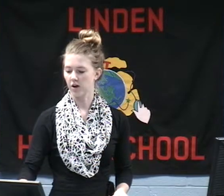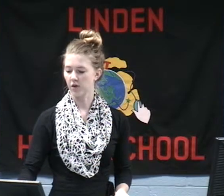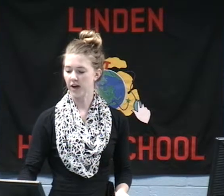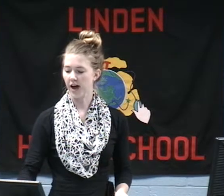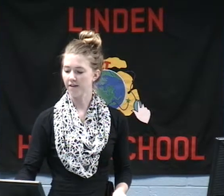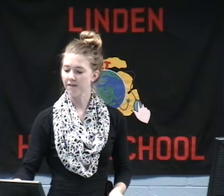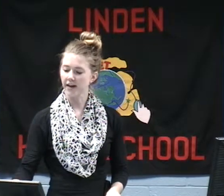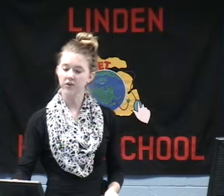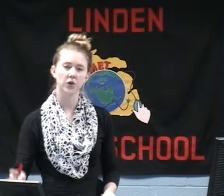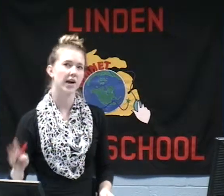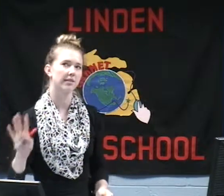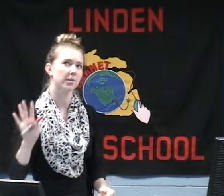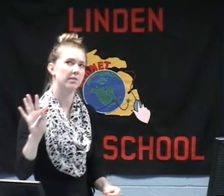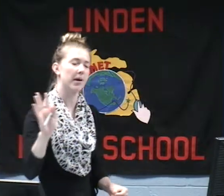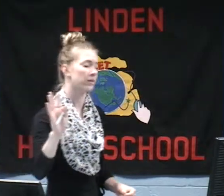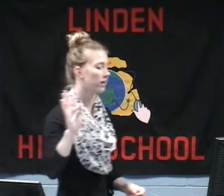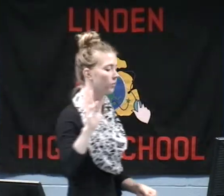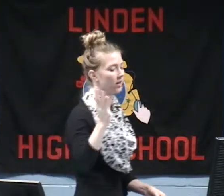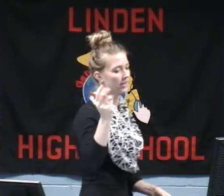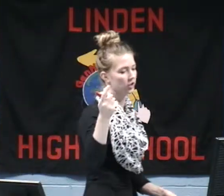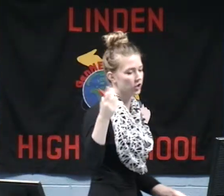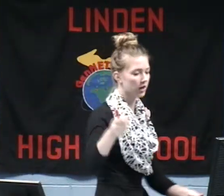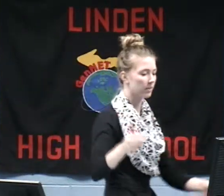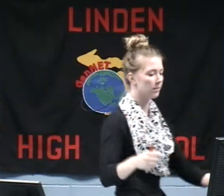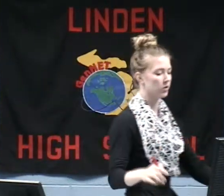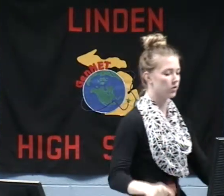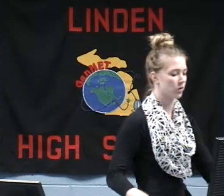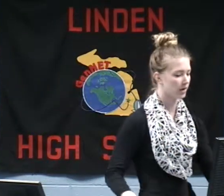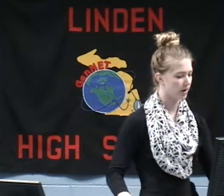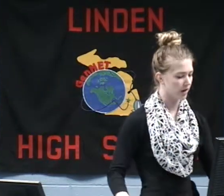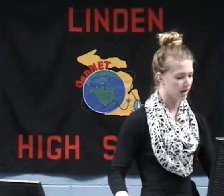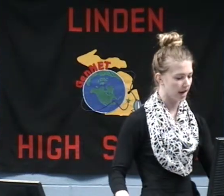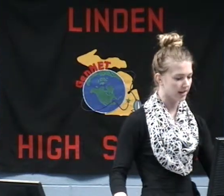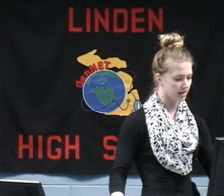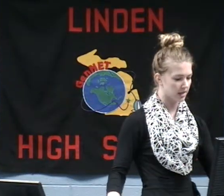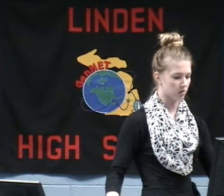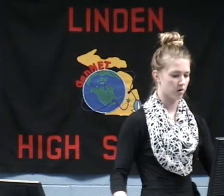Okay, I faxed you guys a piece of paper. Well, actually, a chunk of papers. Don't get them out yet.